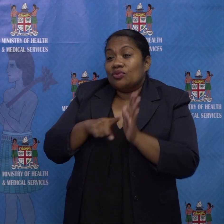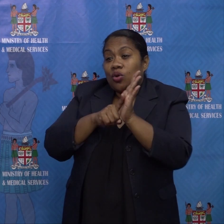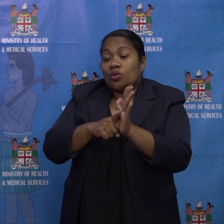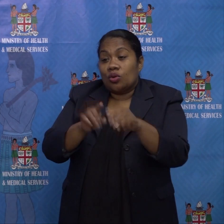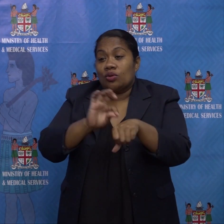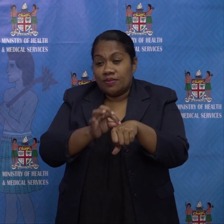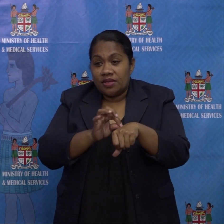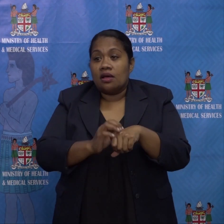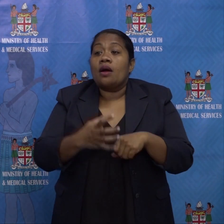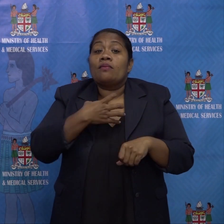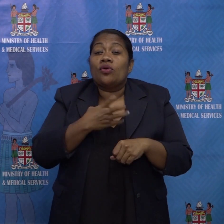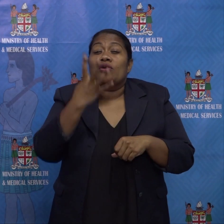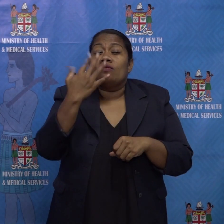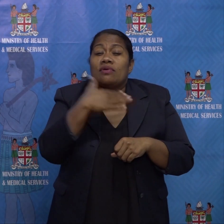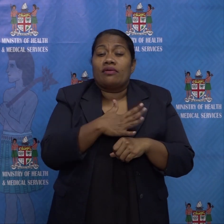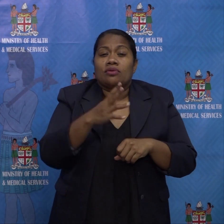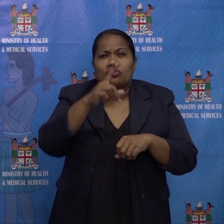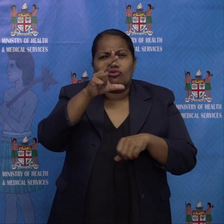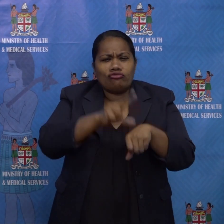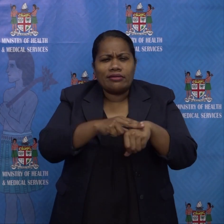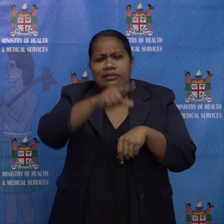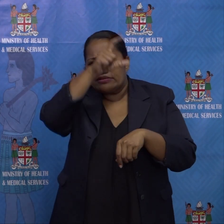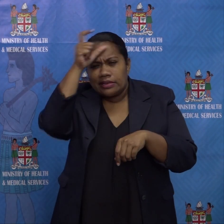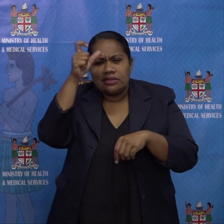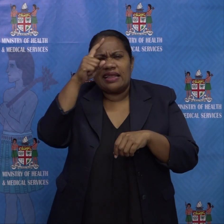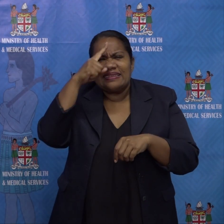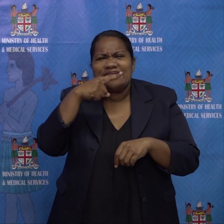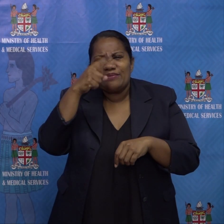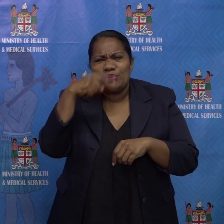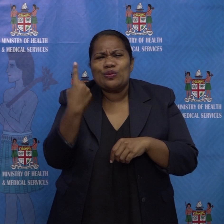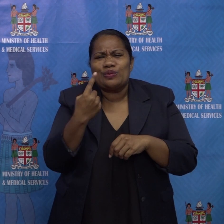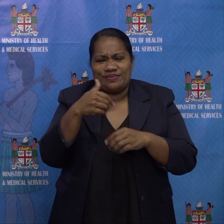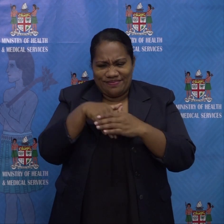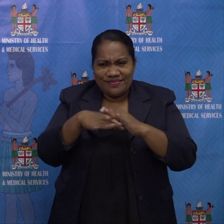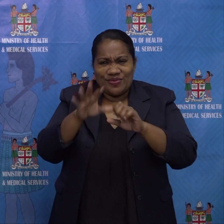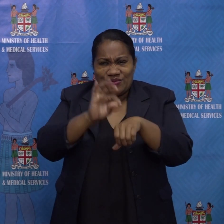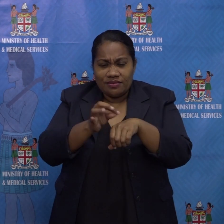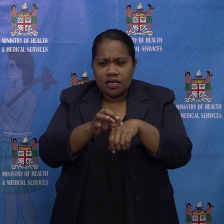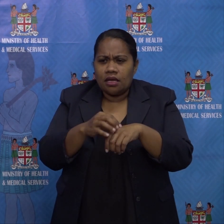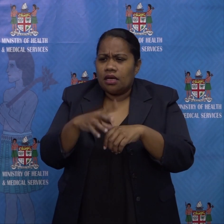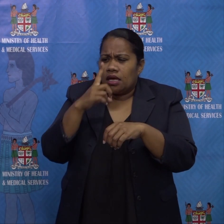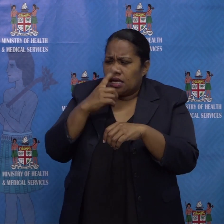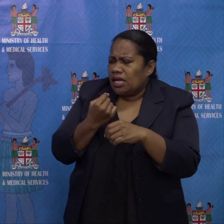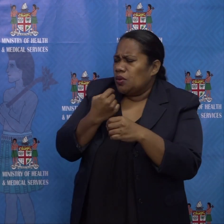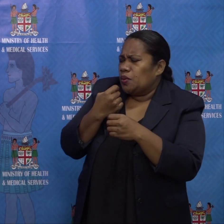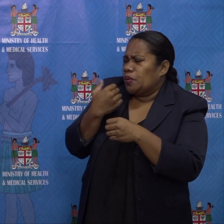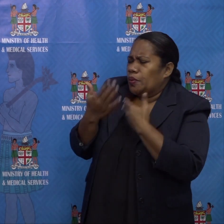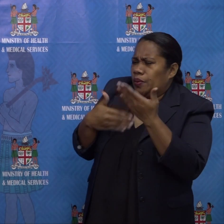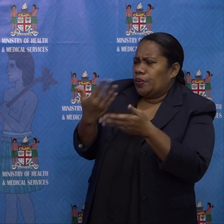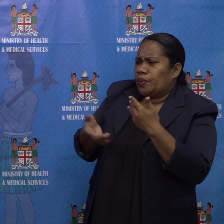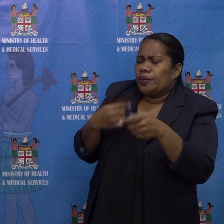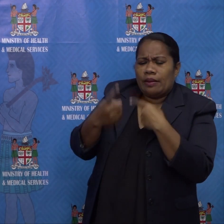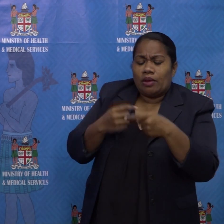400 doctors, nurses, and patients have been contained. Are you able to say what's the split there between staff